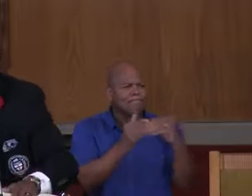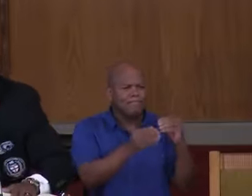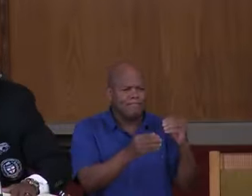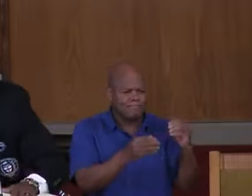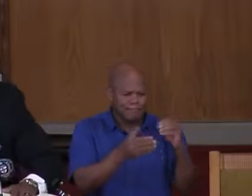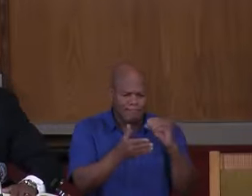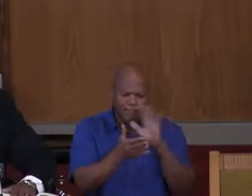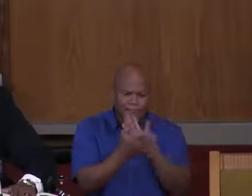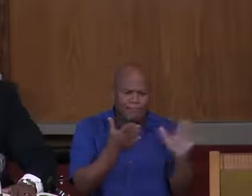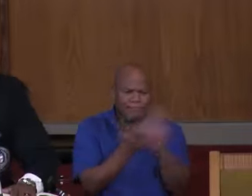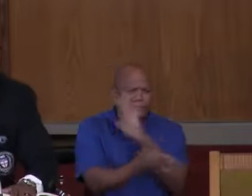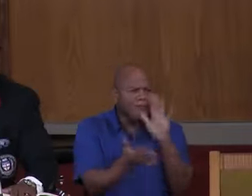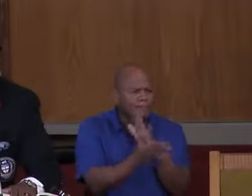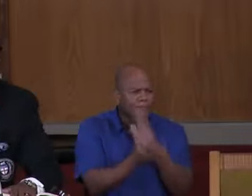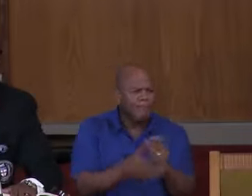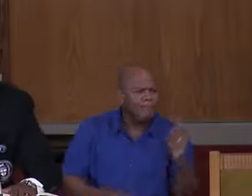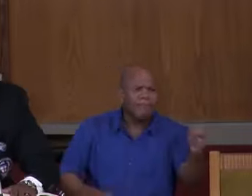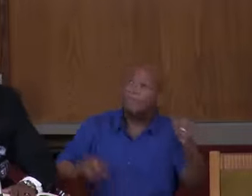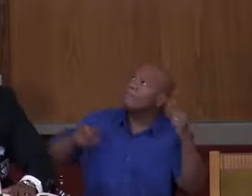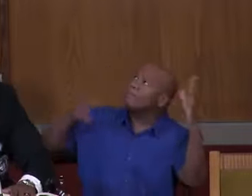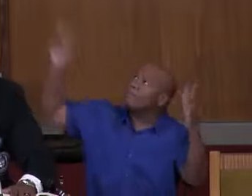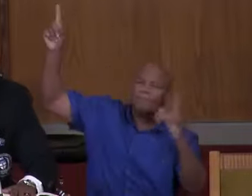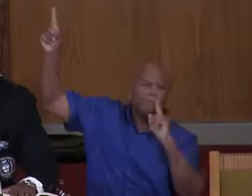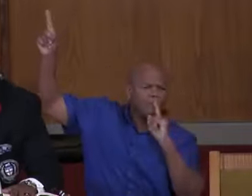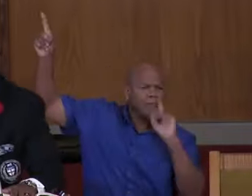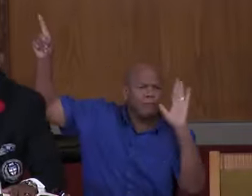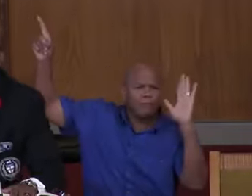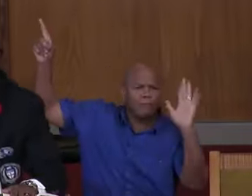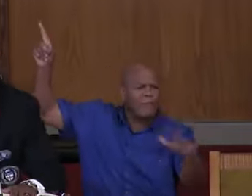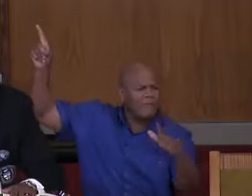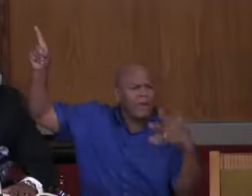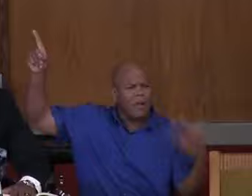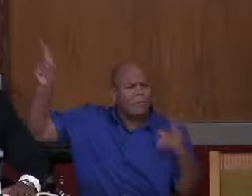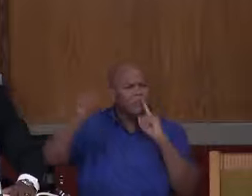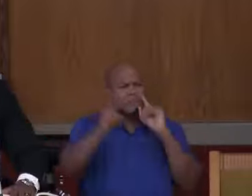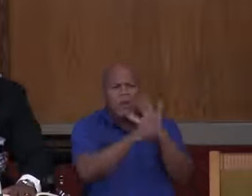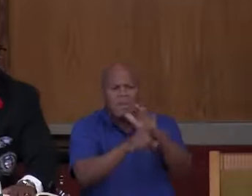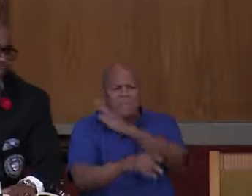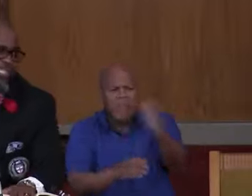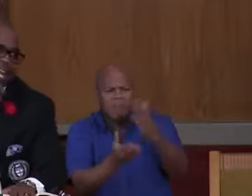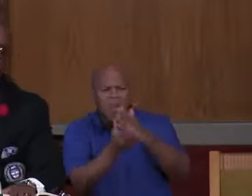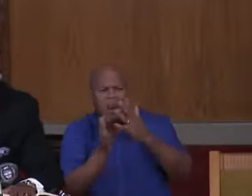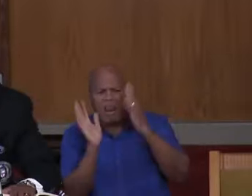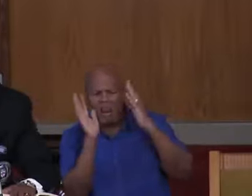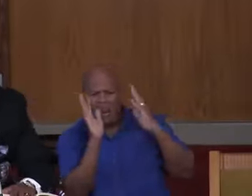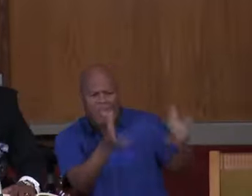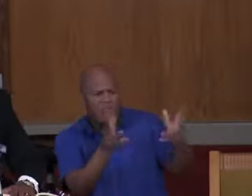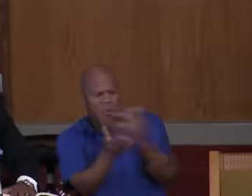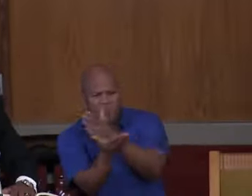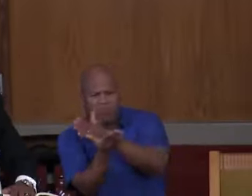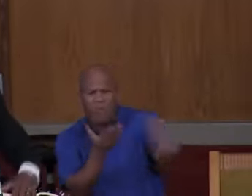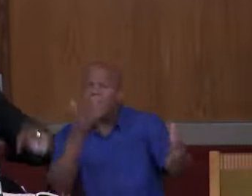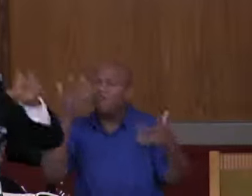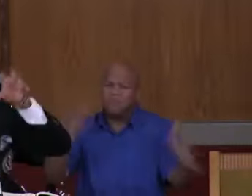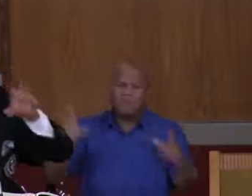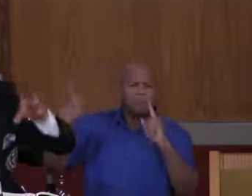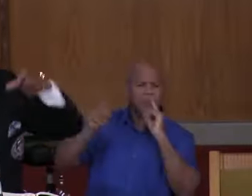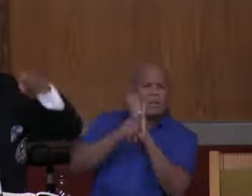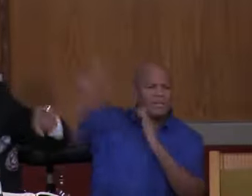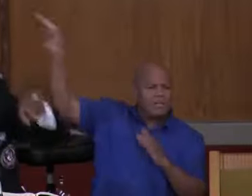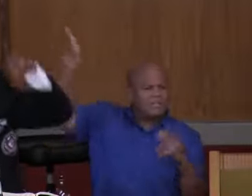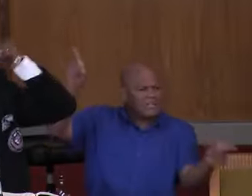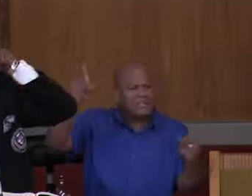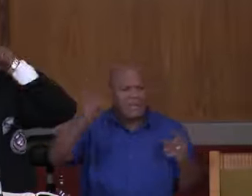for God to bless you. He's already promised never to leave you, already promised never to forsake you, already promised that you